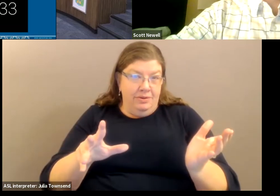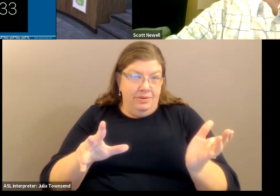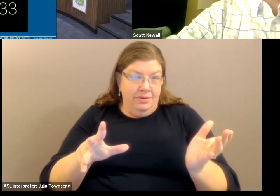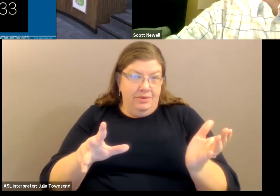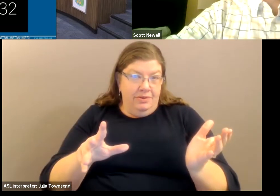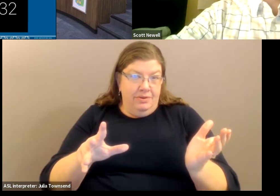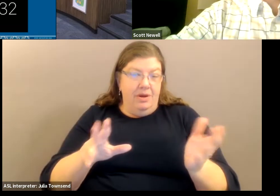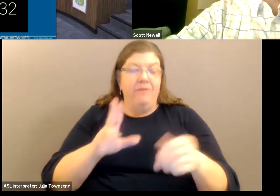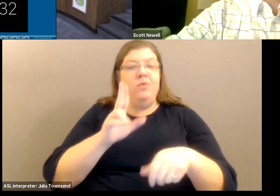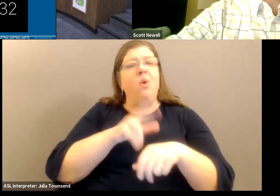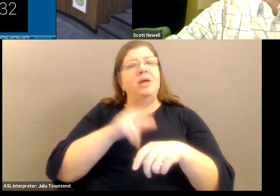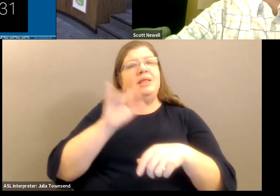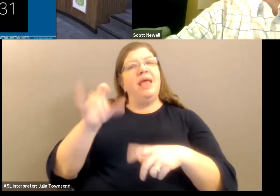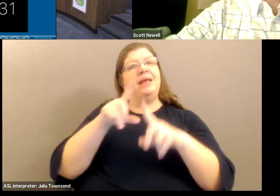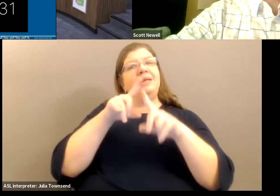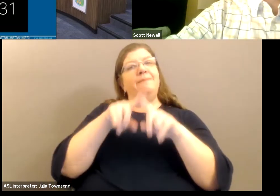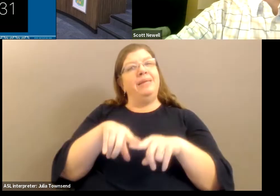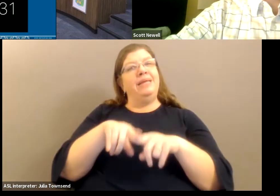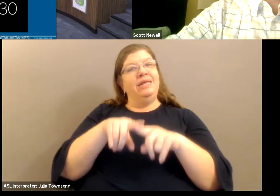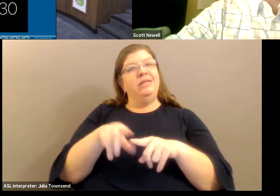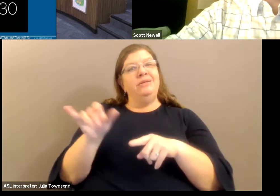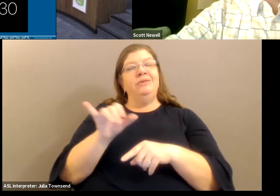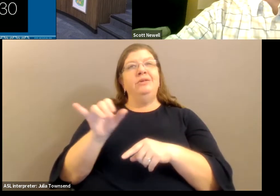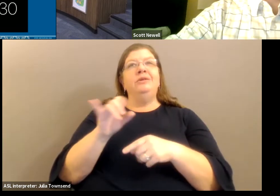also depends on